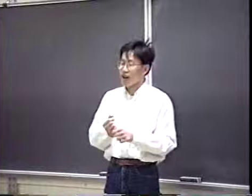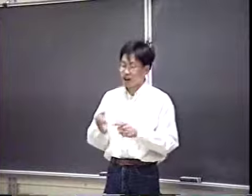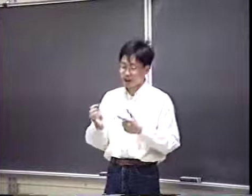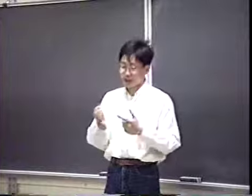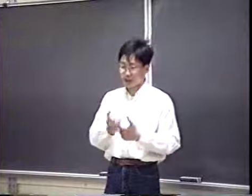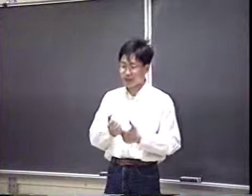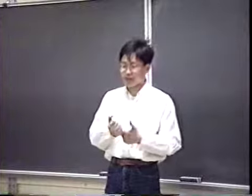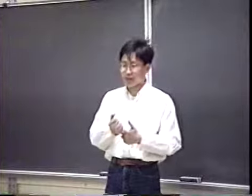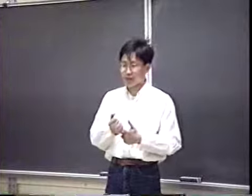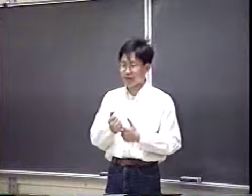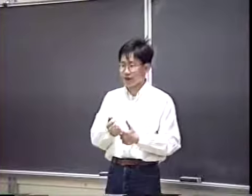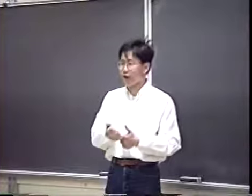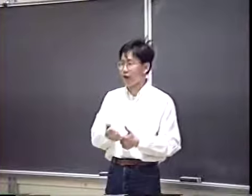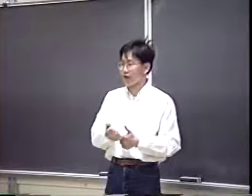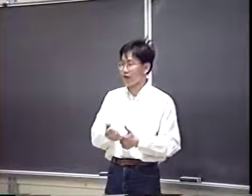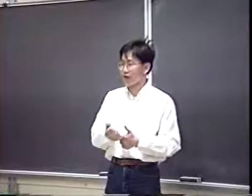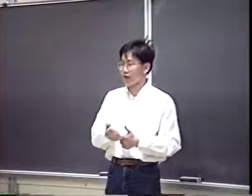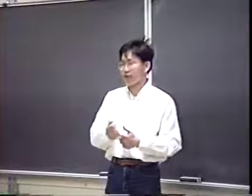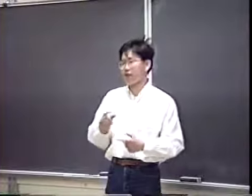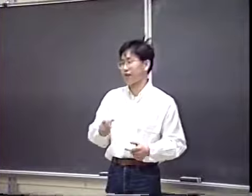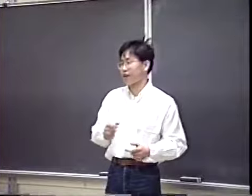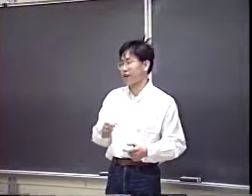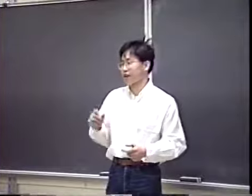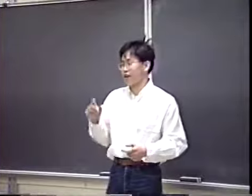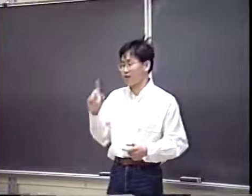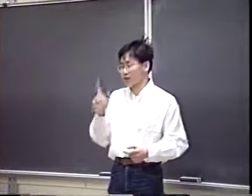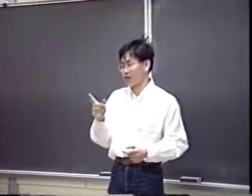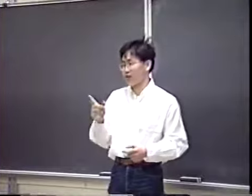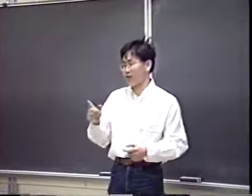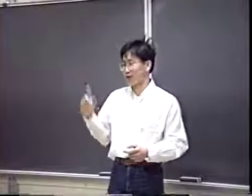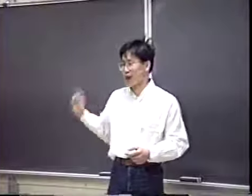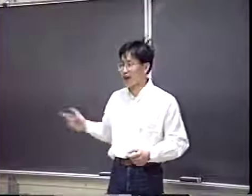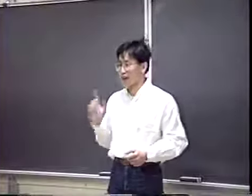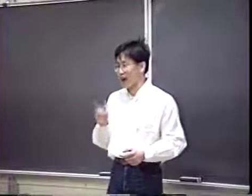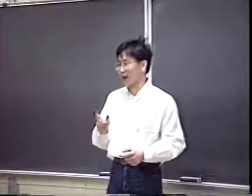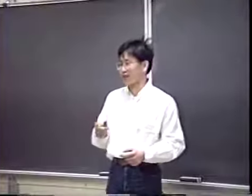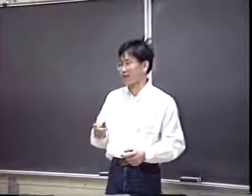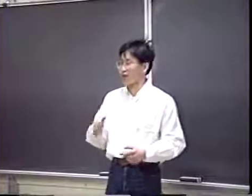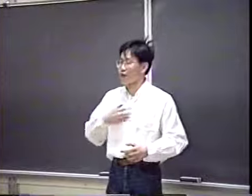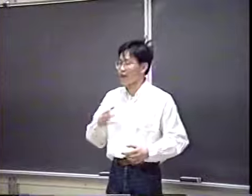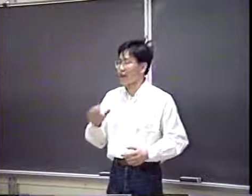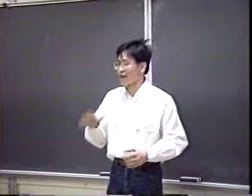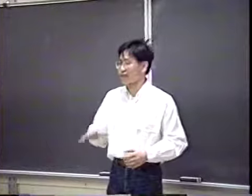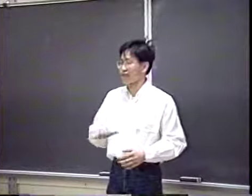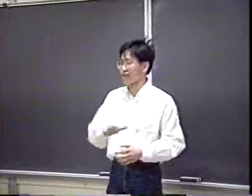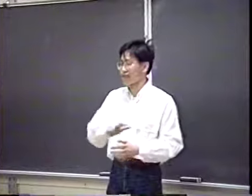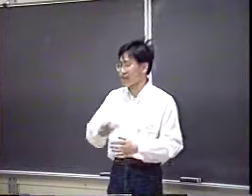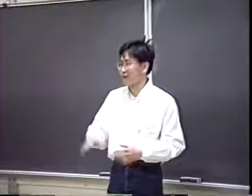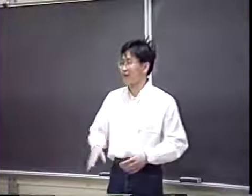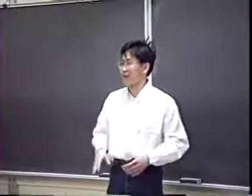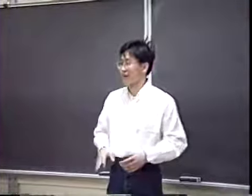and at night I have 3 bowls of food, and they think that you, the man, are bad. You give me lesser food than the